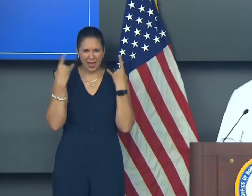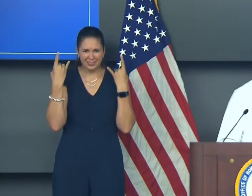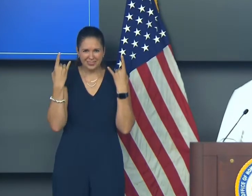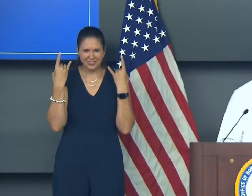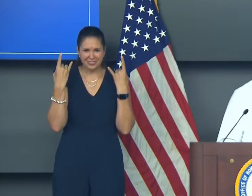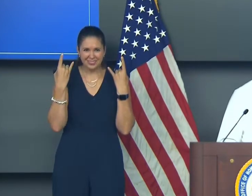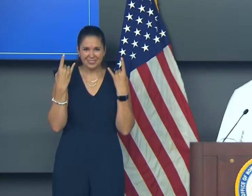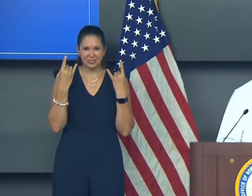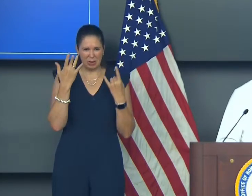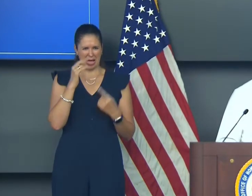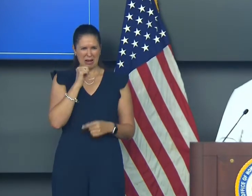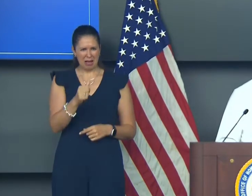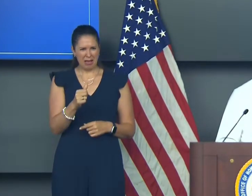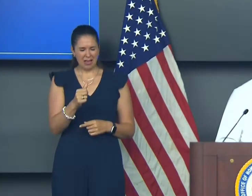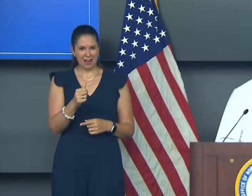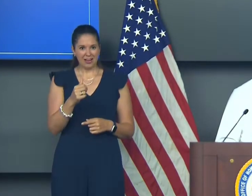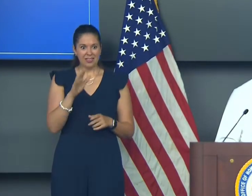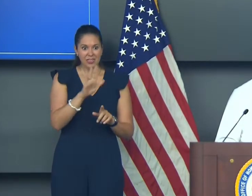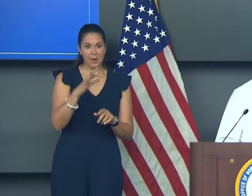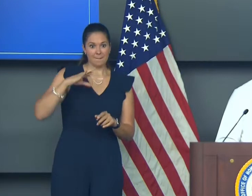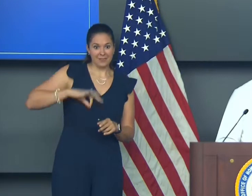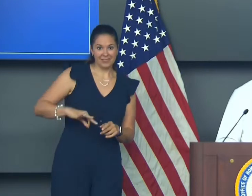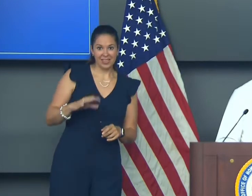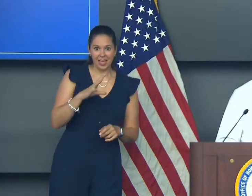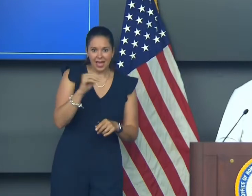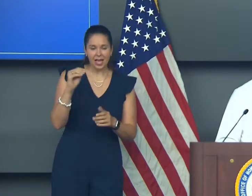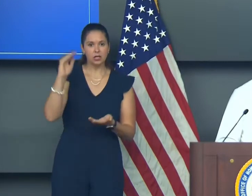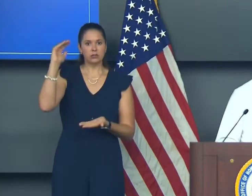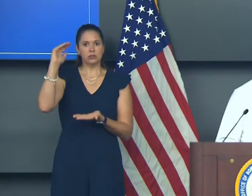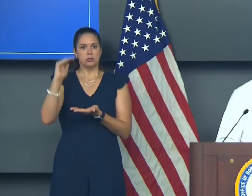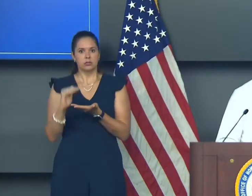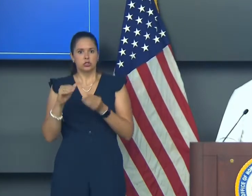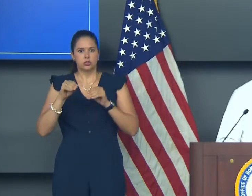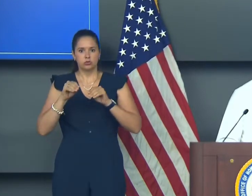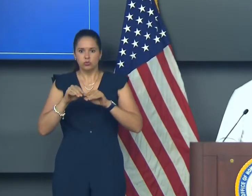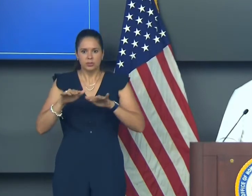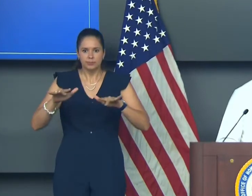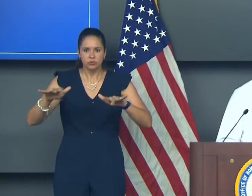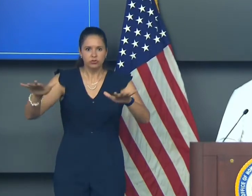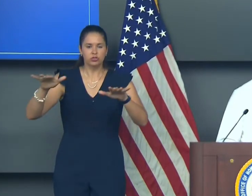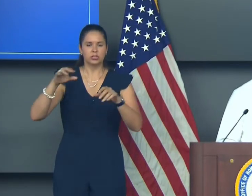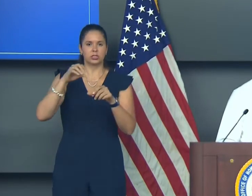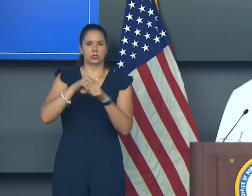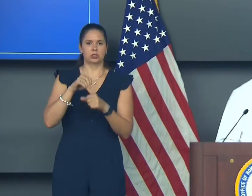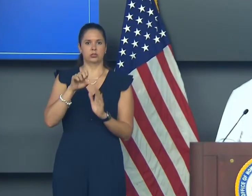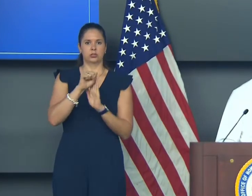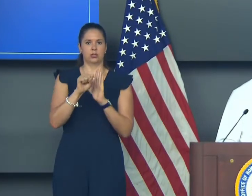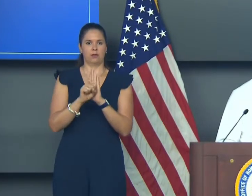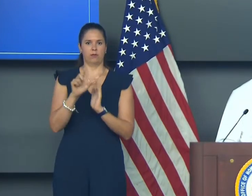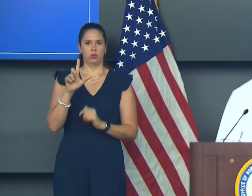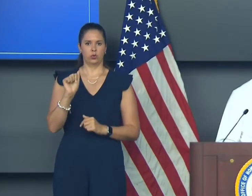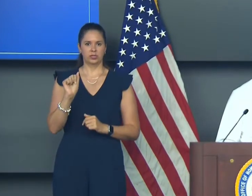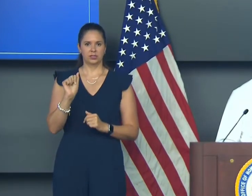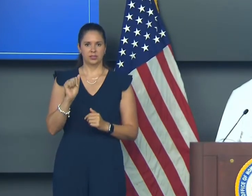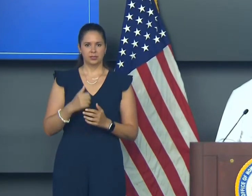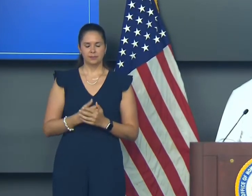For their benefit and to slow transmission generally in the state of Louisiana.